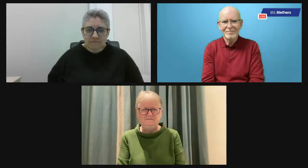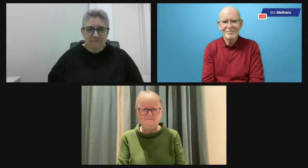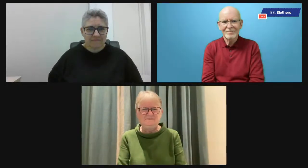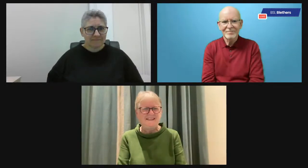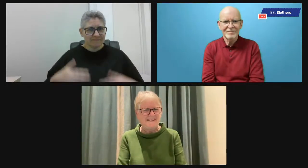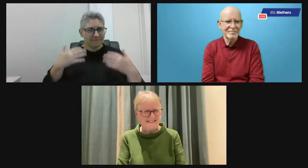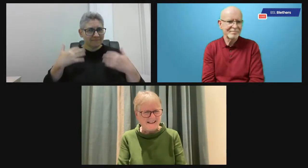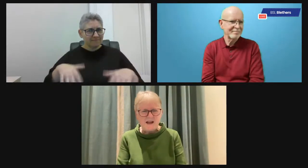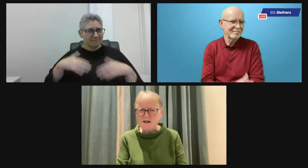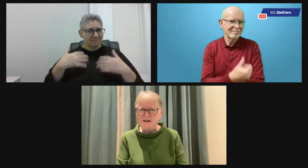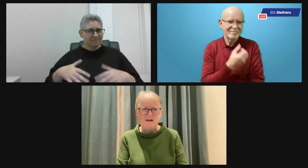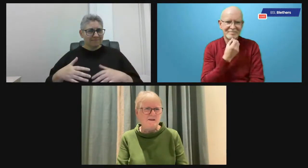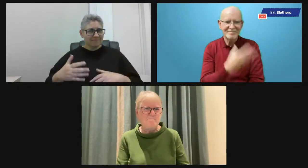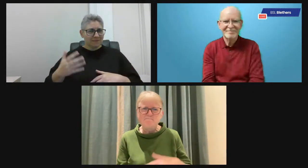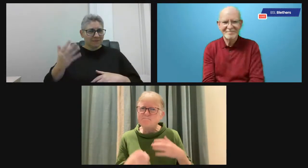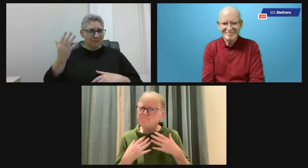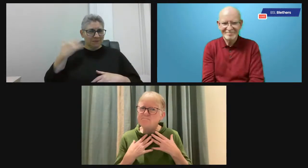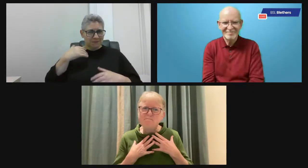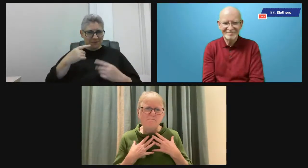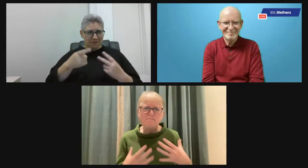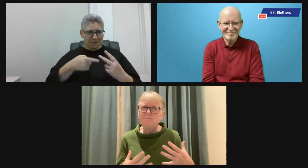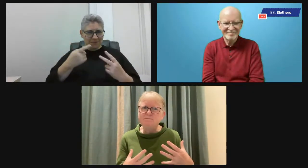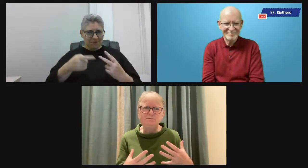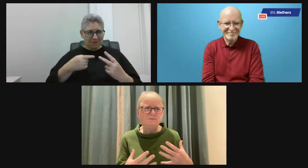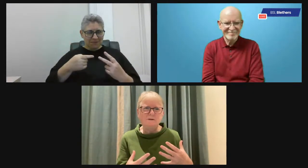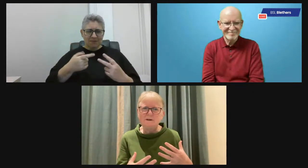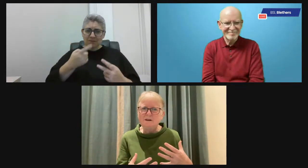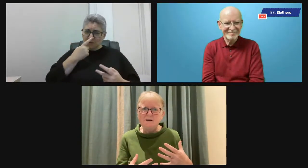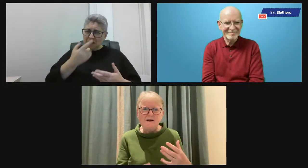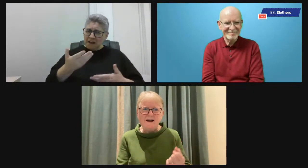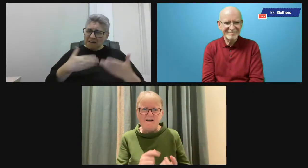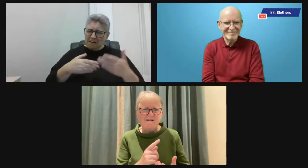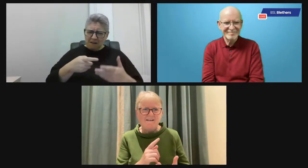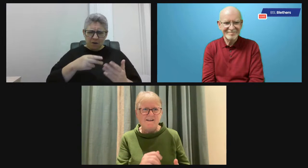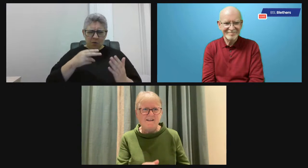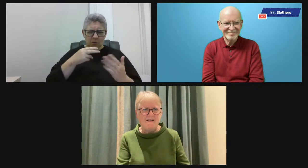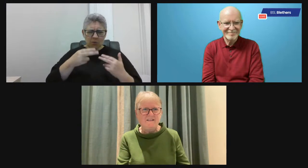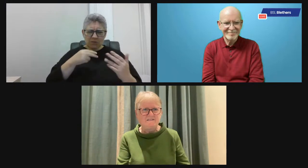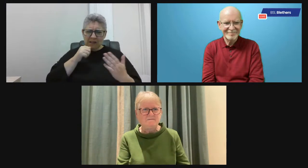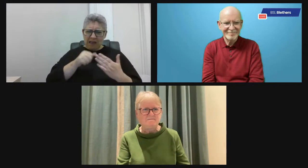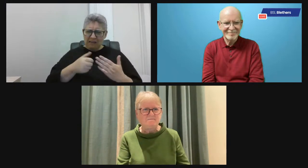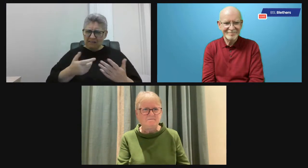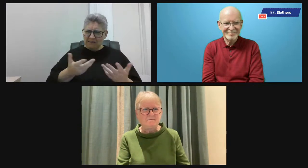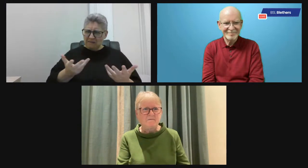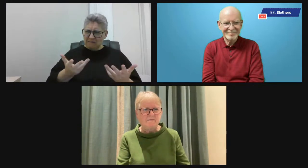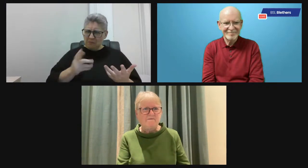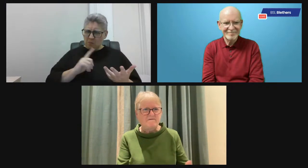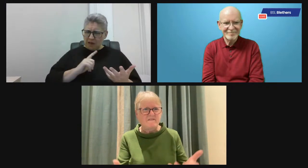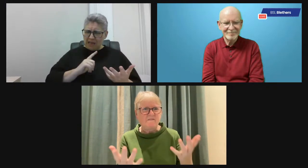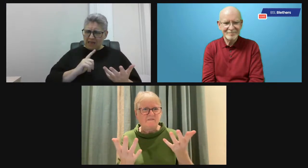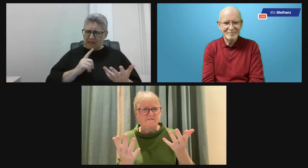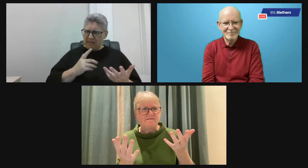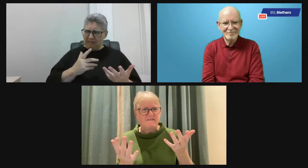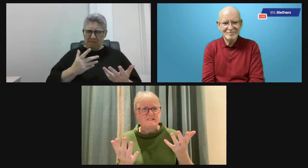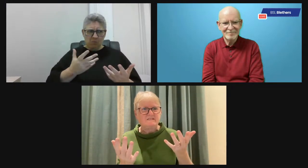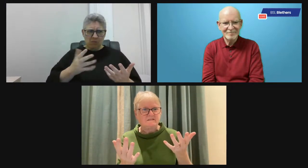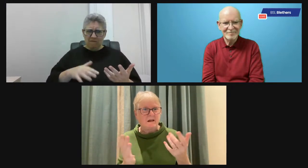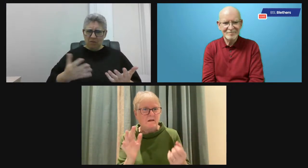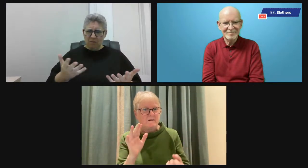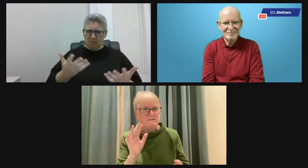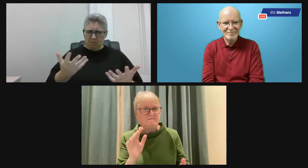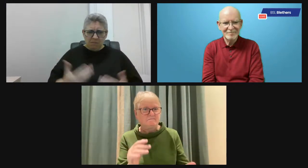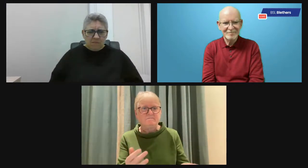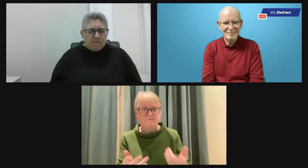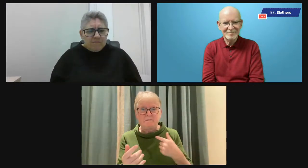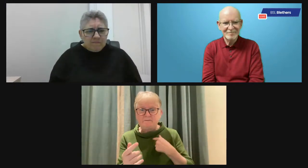the representative and for which region. Wow. Oh, isn't that amazing? So the newsletter,